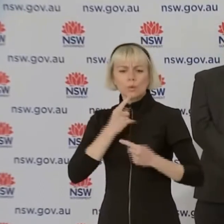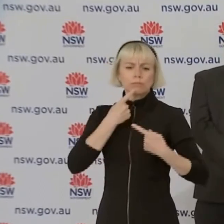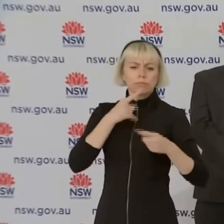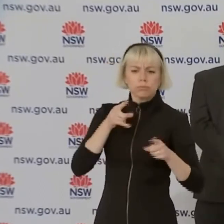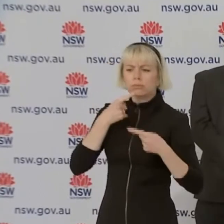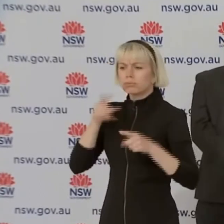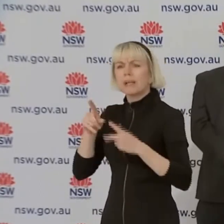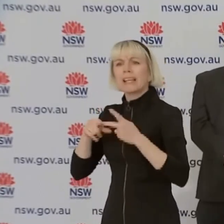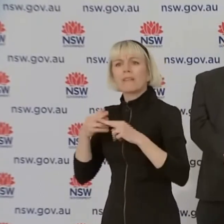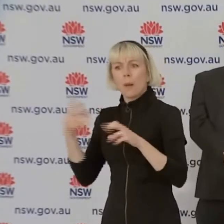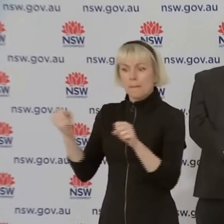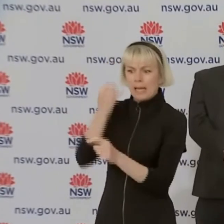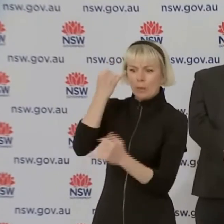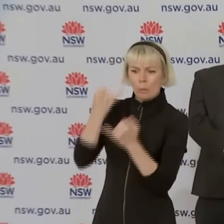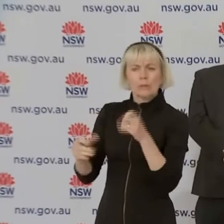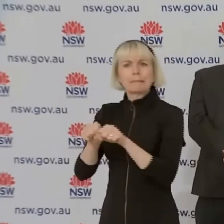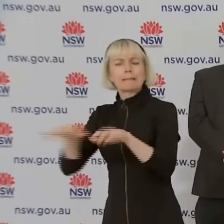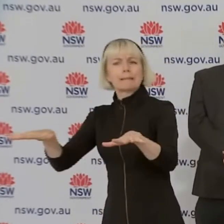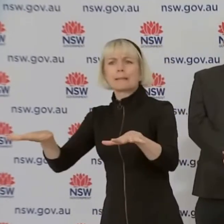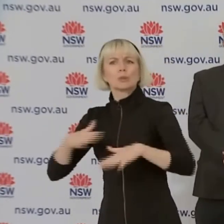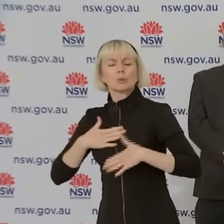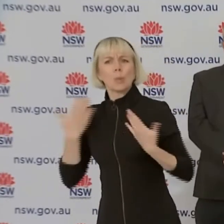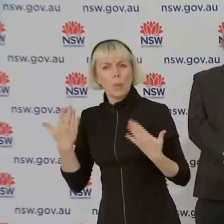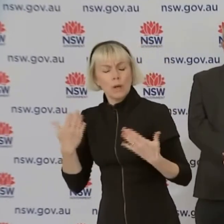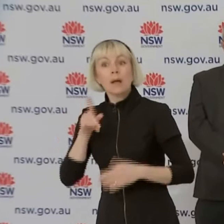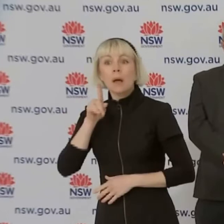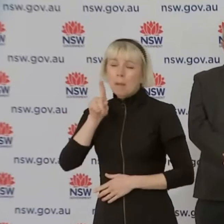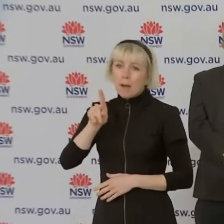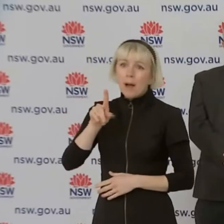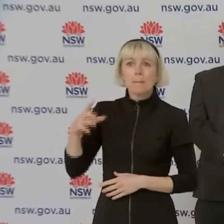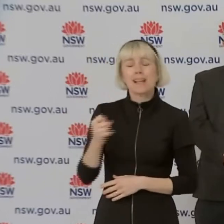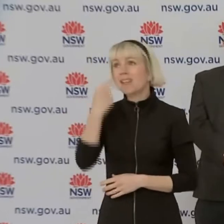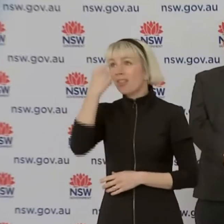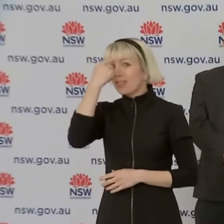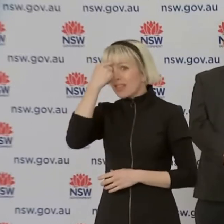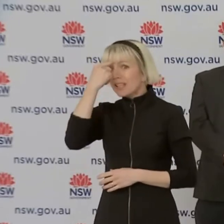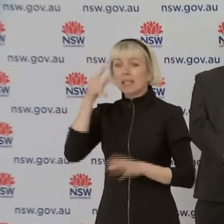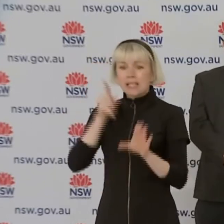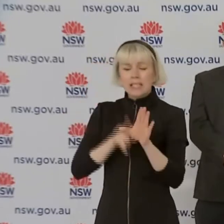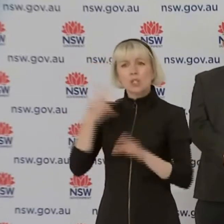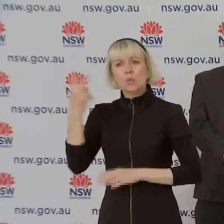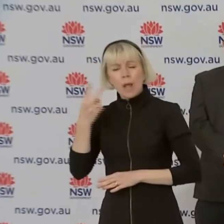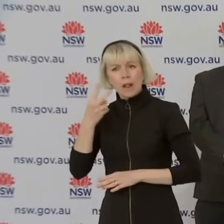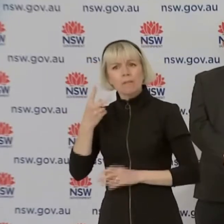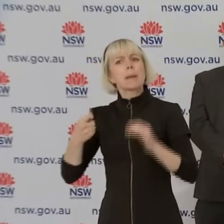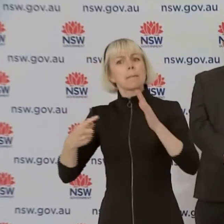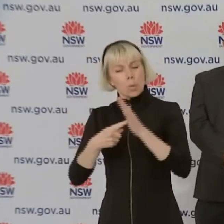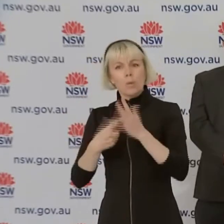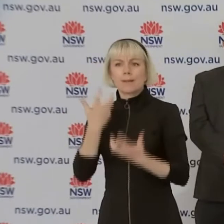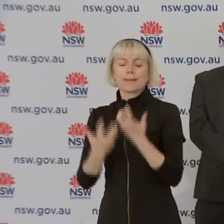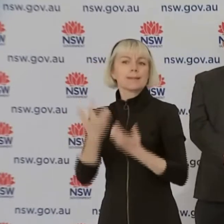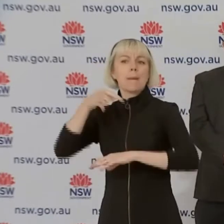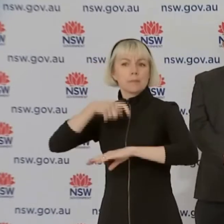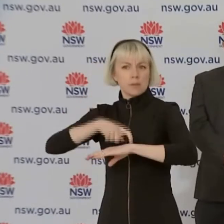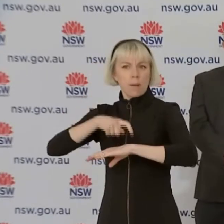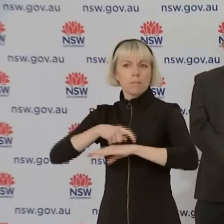become a health risk, but at the same time I want to assure Year 12 students that they'll be able to sit their exams in October. They'll be able